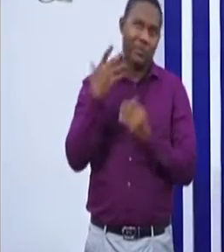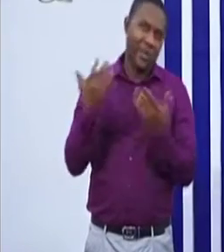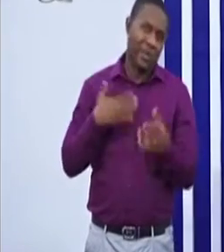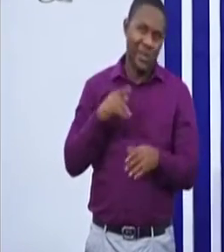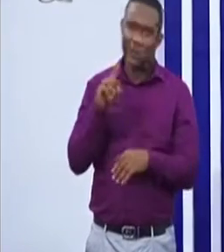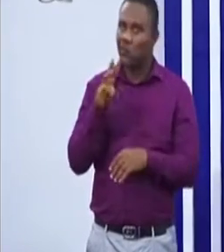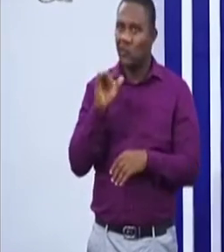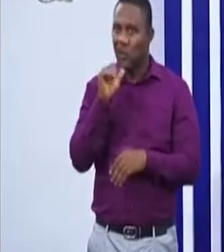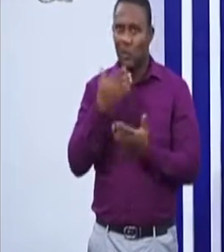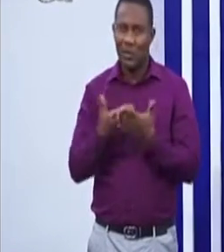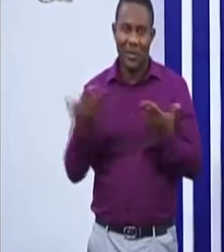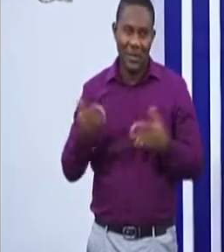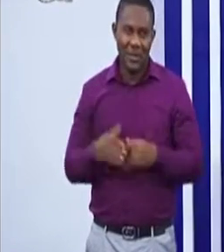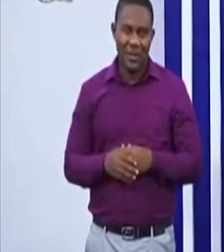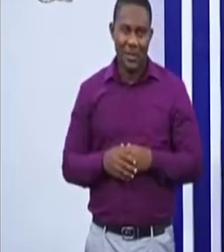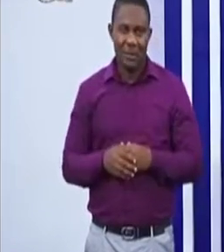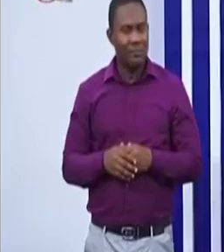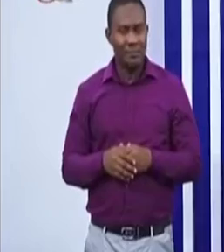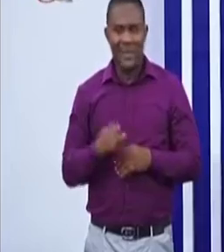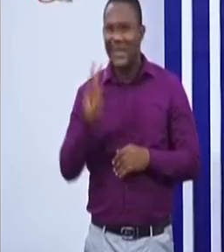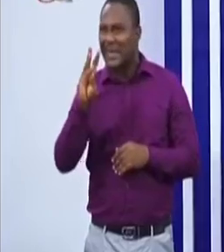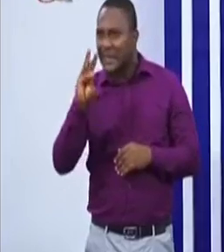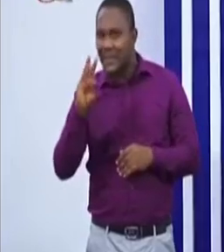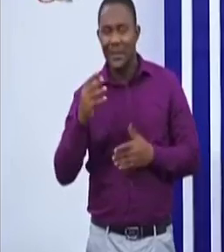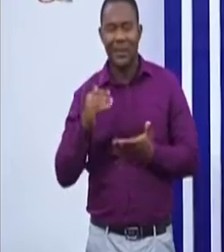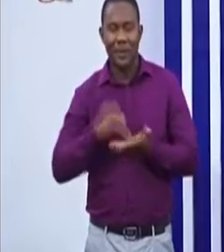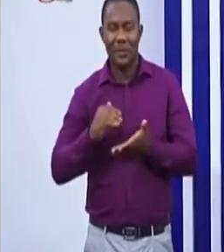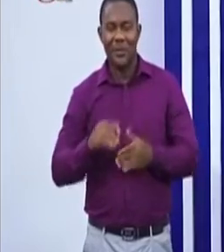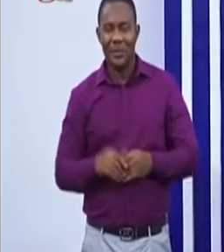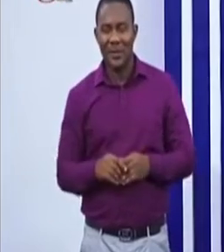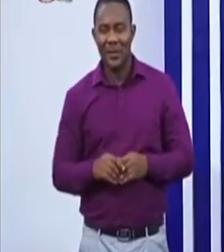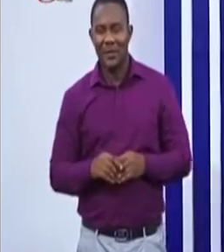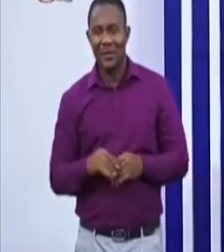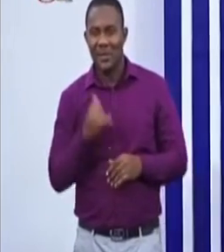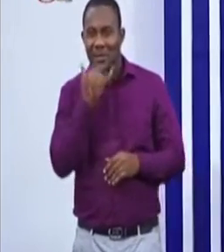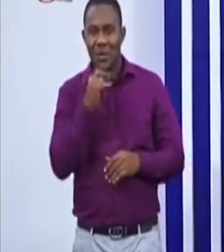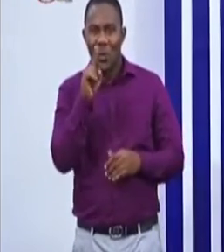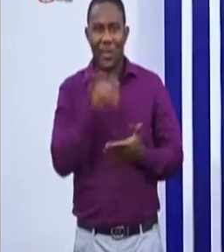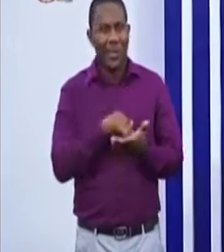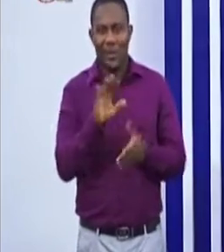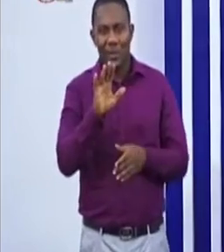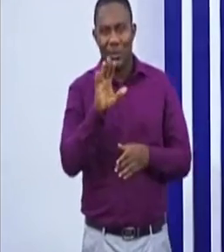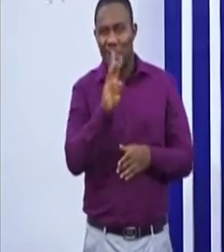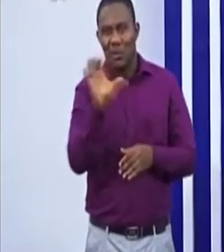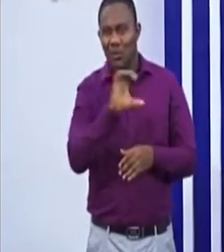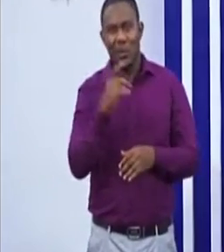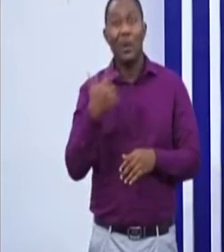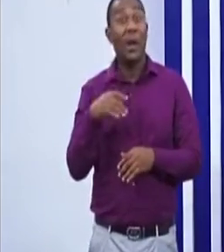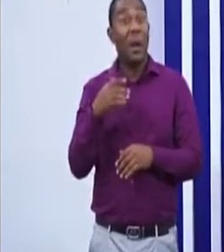nkyɛm 1000 dabi 16,000 empim